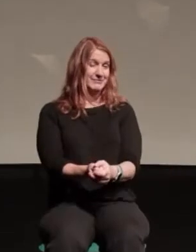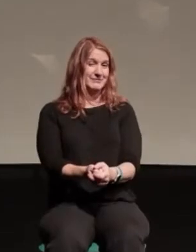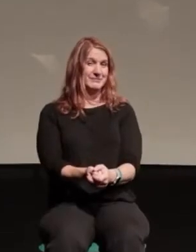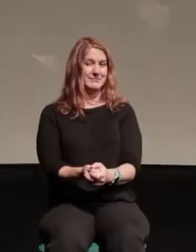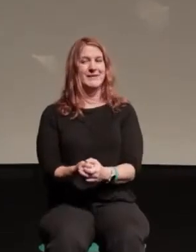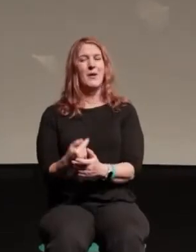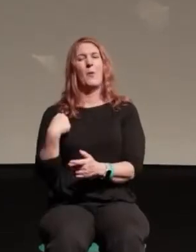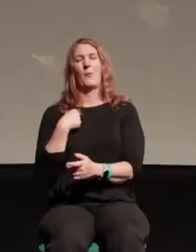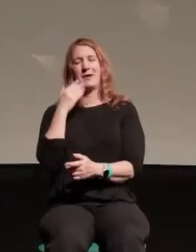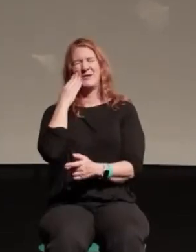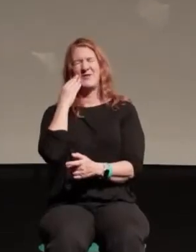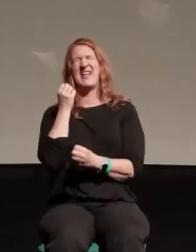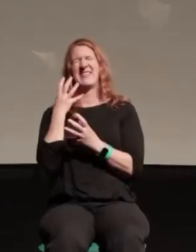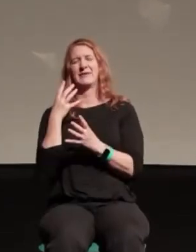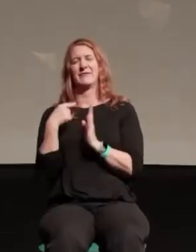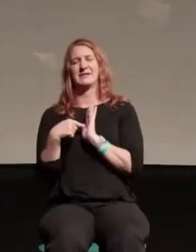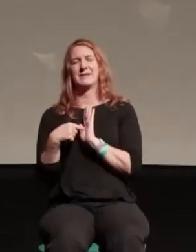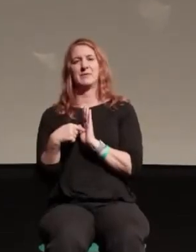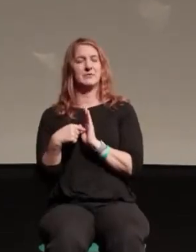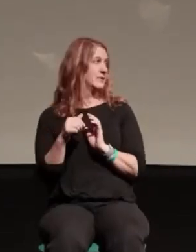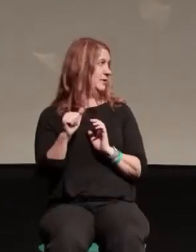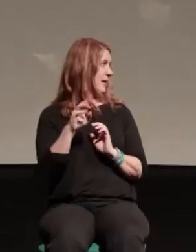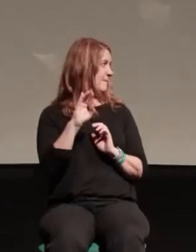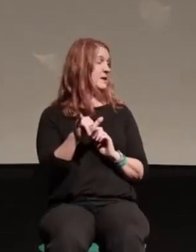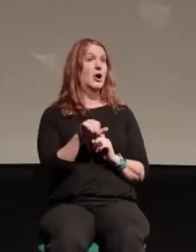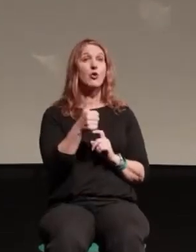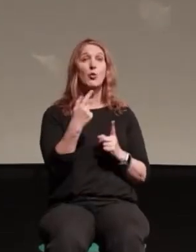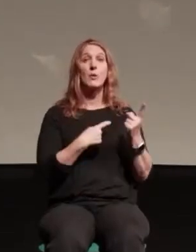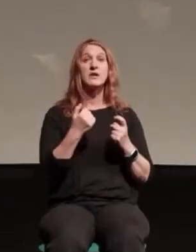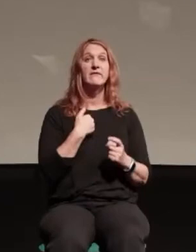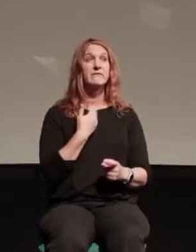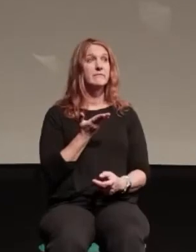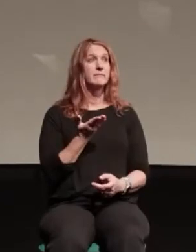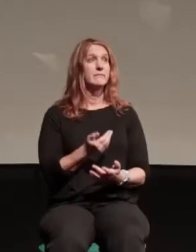Yes, we know of many examples. Any other questions?